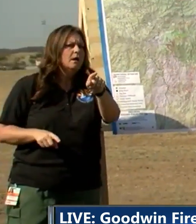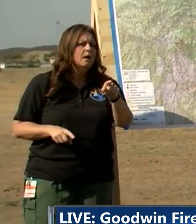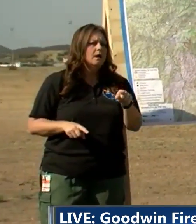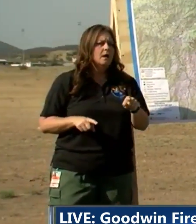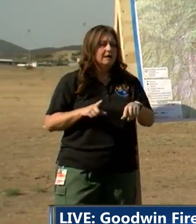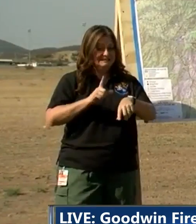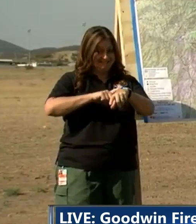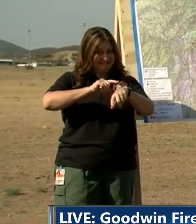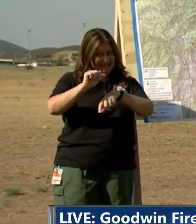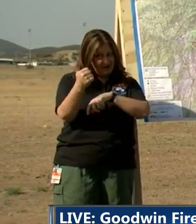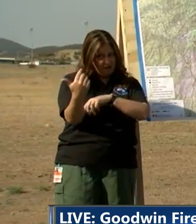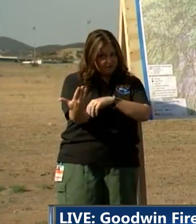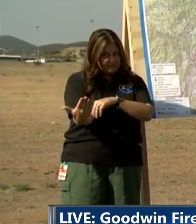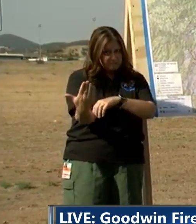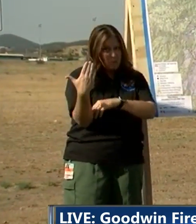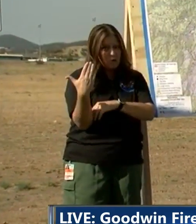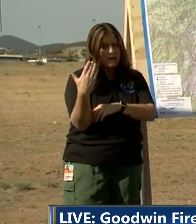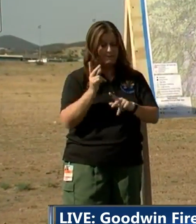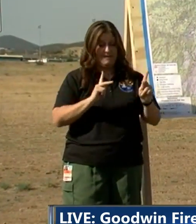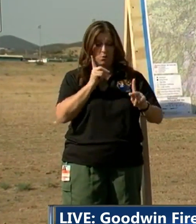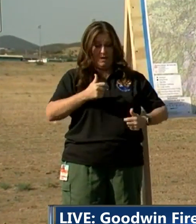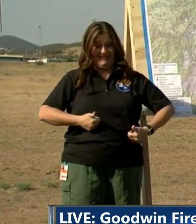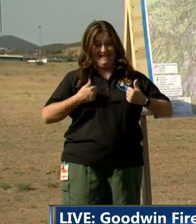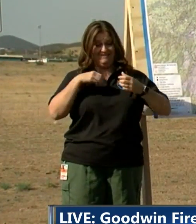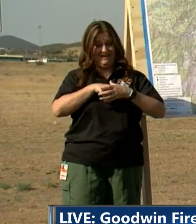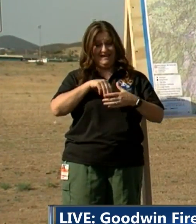morning, correct? 10 o'clock this morning.